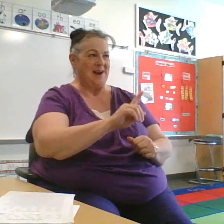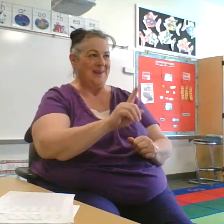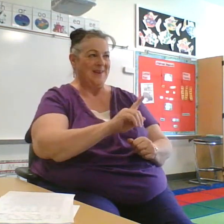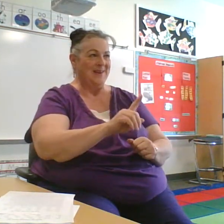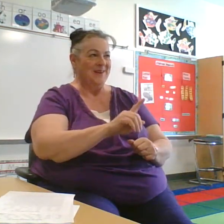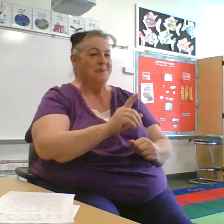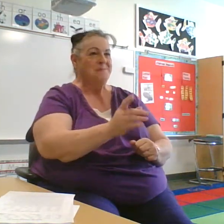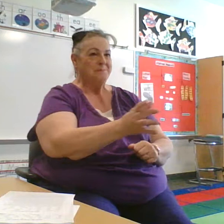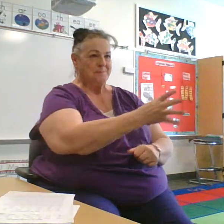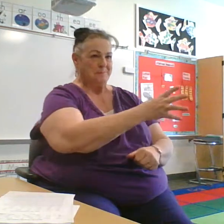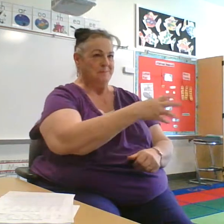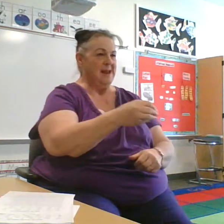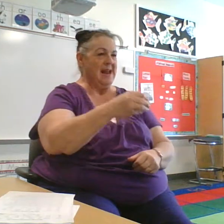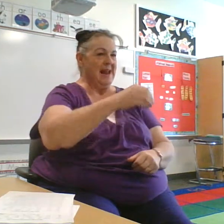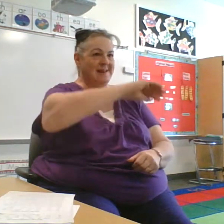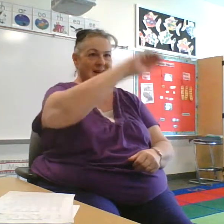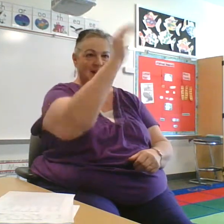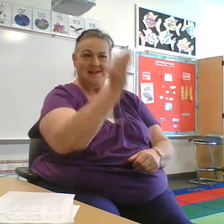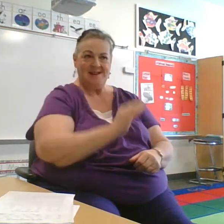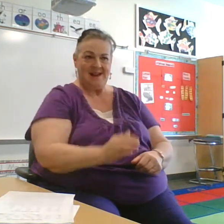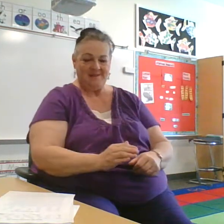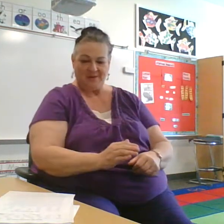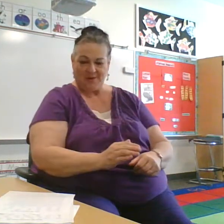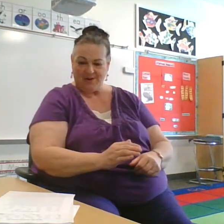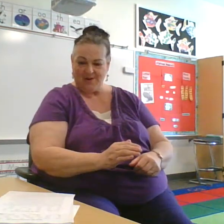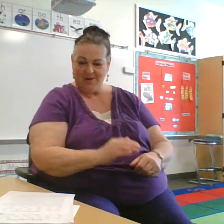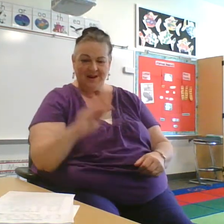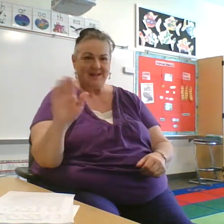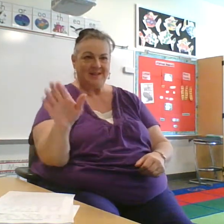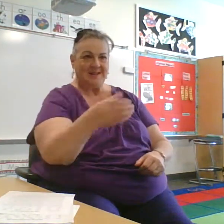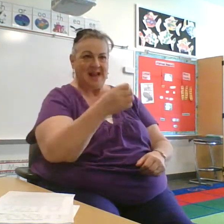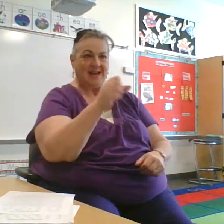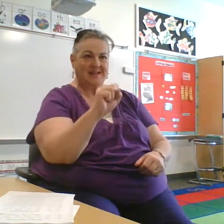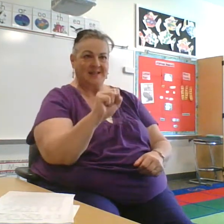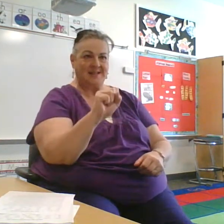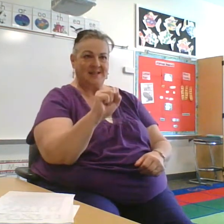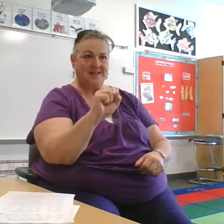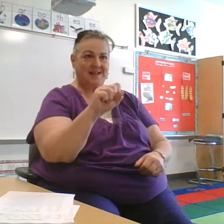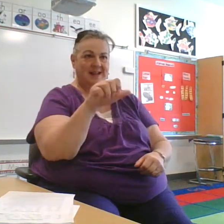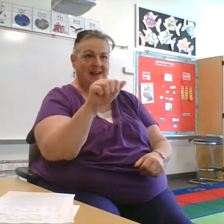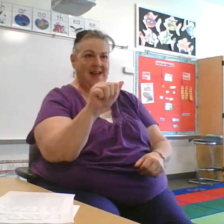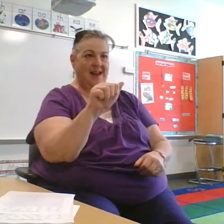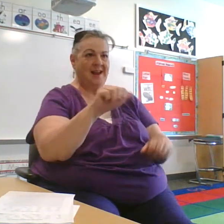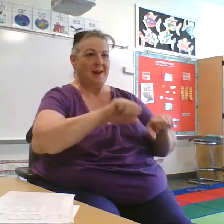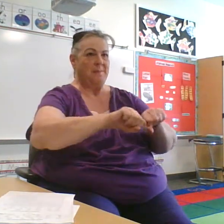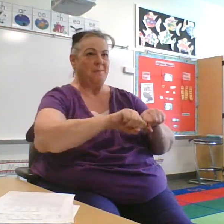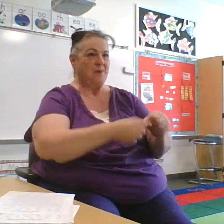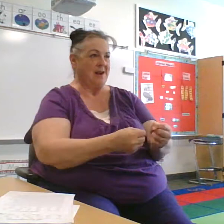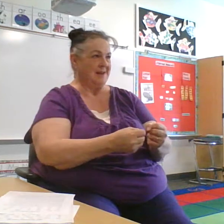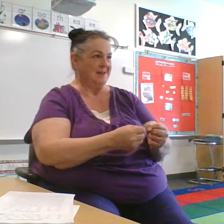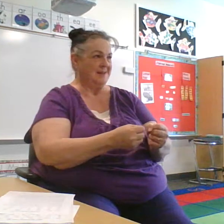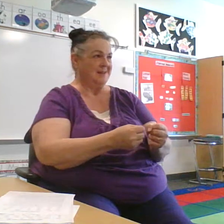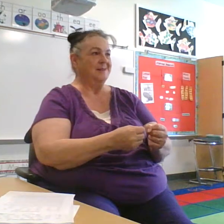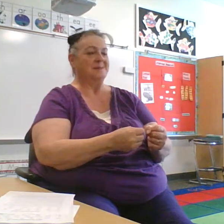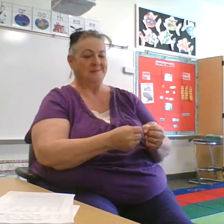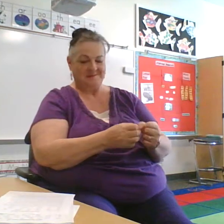everywhere and never takes a break.